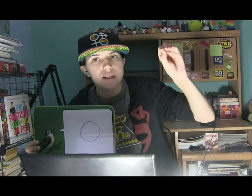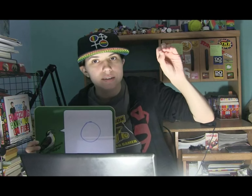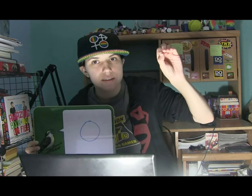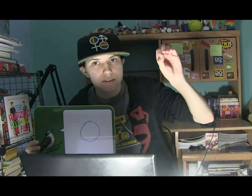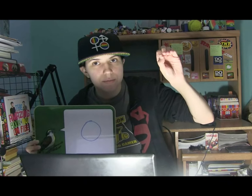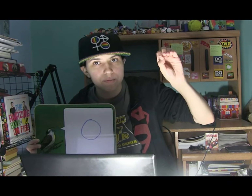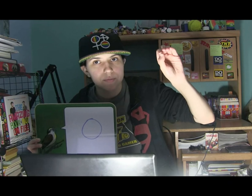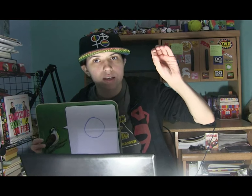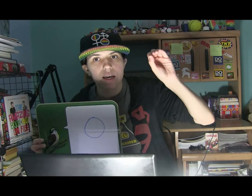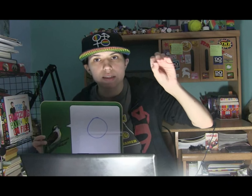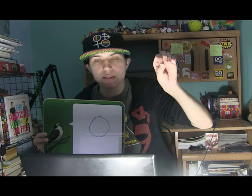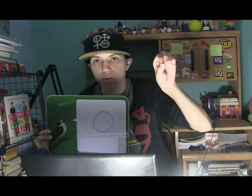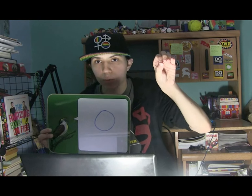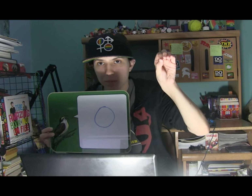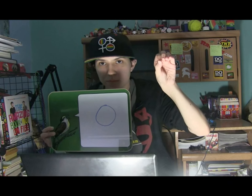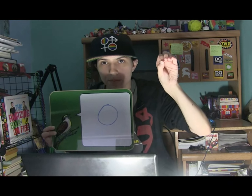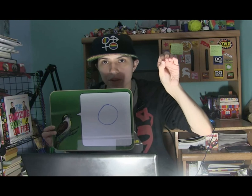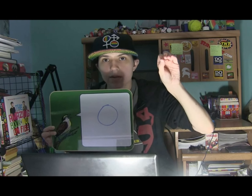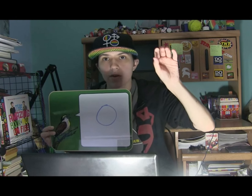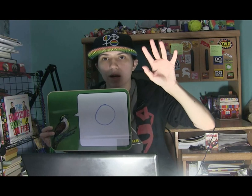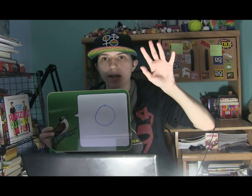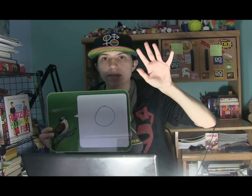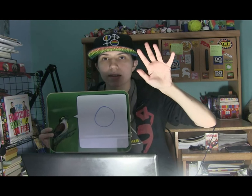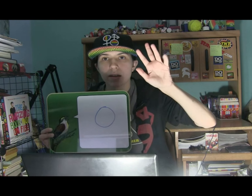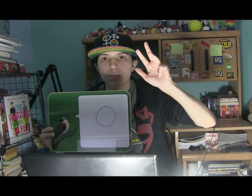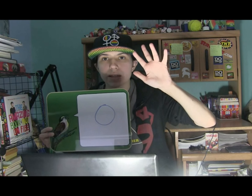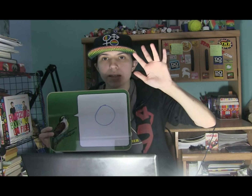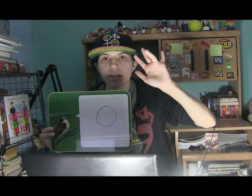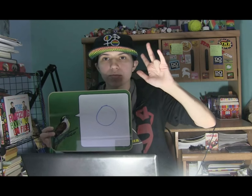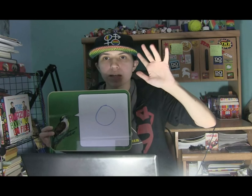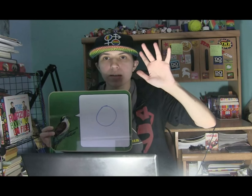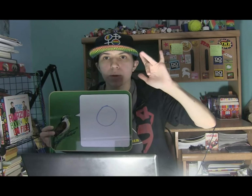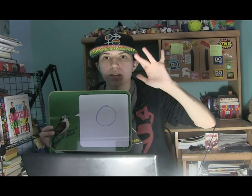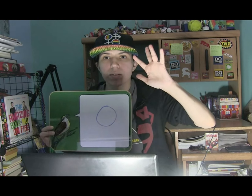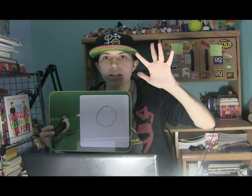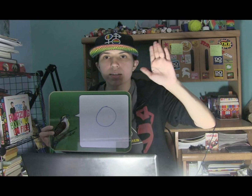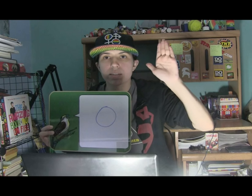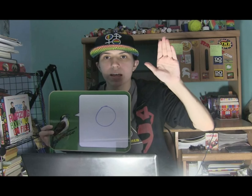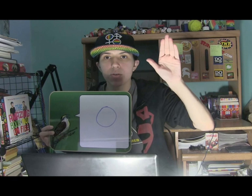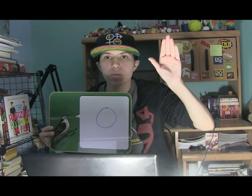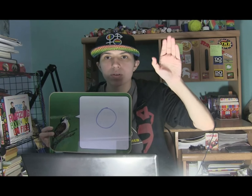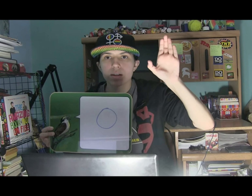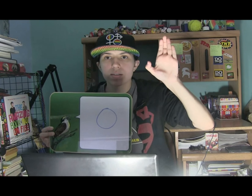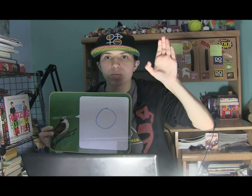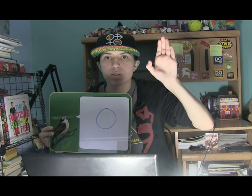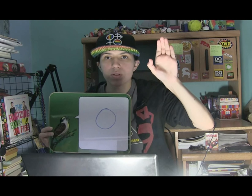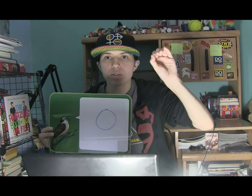it. And this is O. So it's pinky, ring, middle, index together, thumb is curved, they